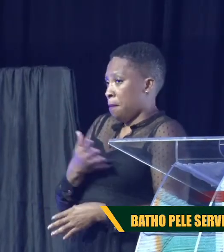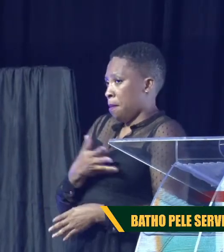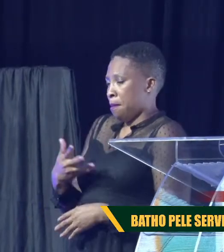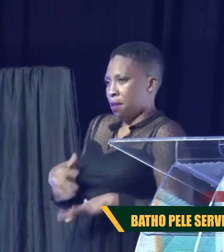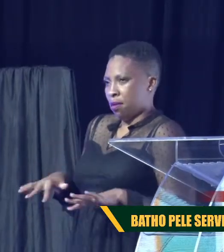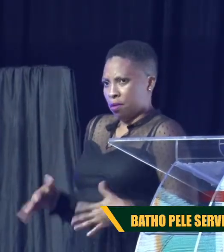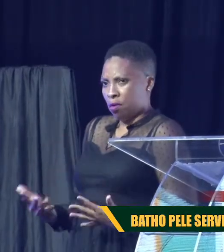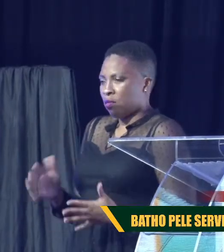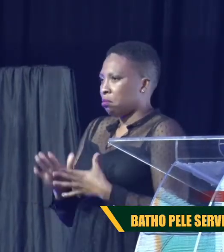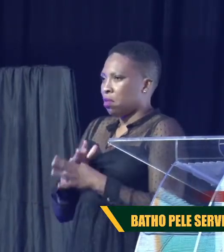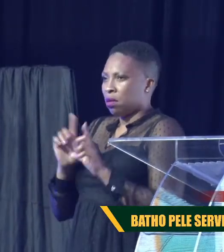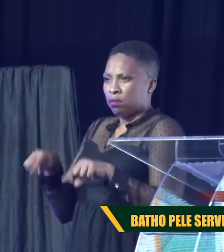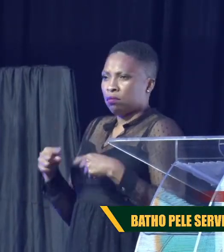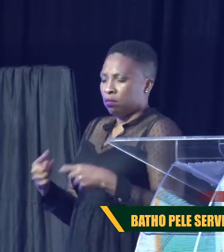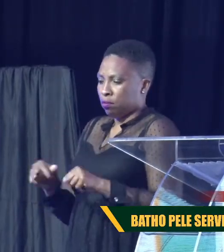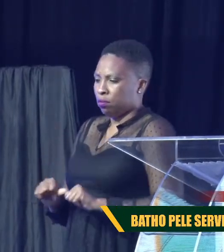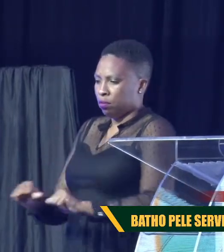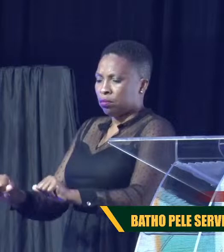way forward.